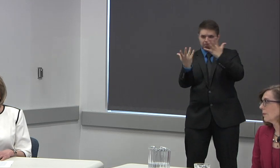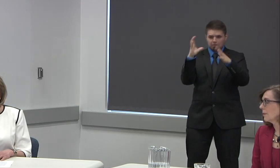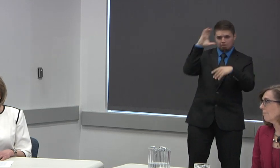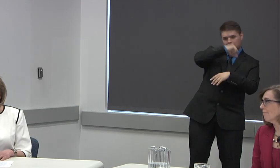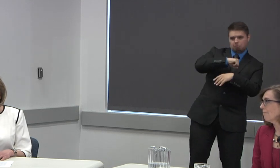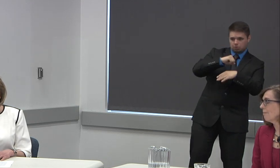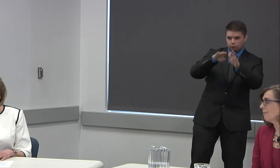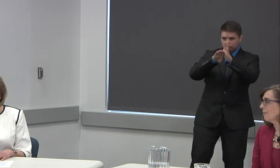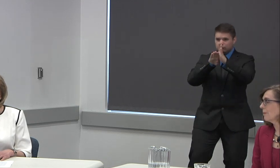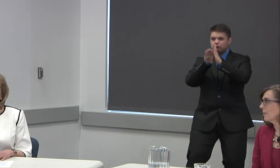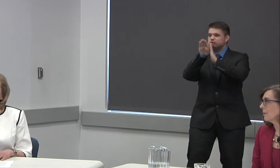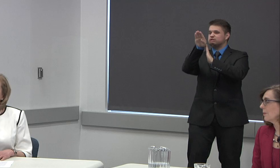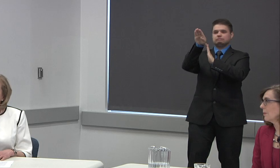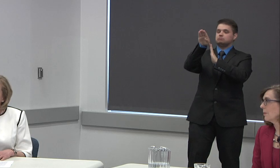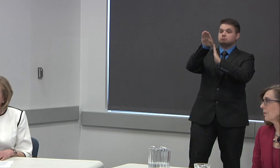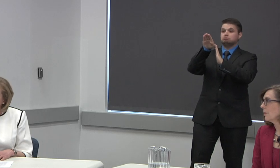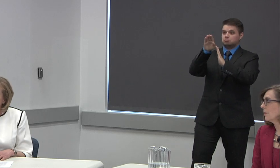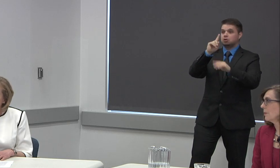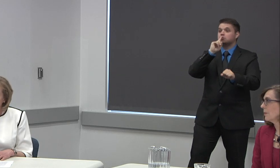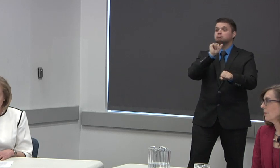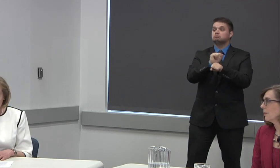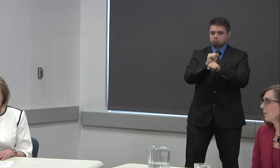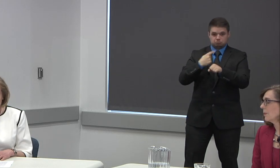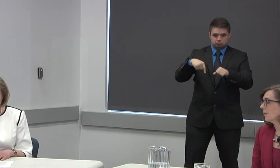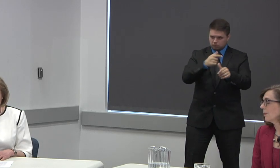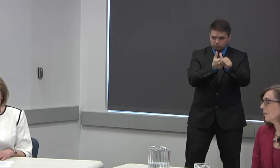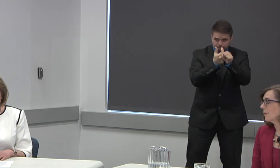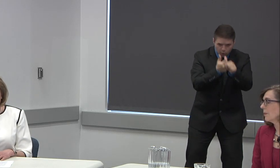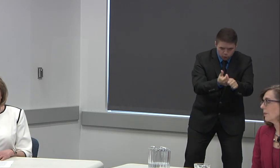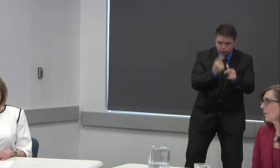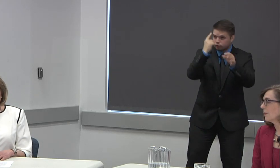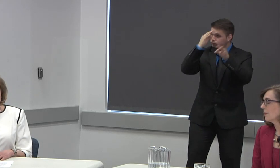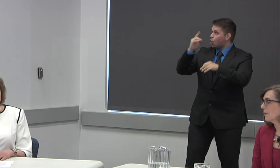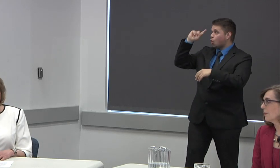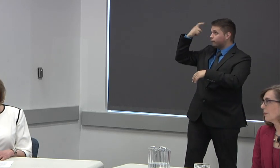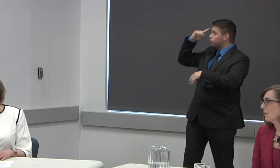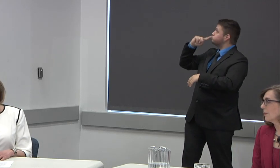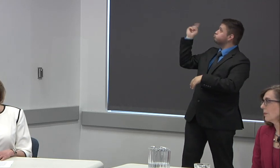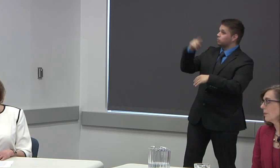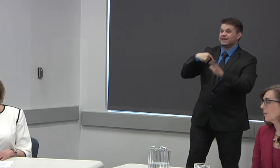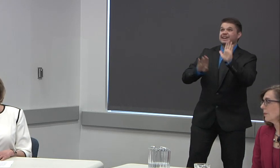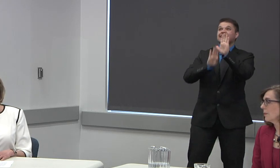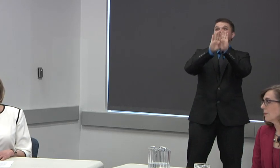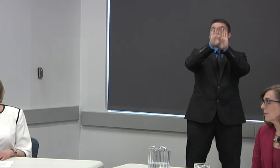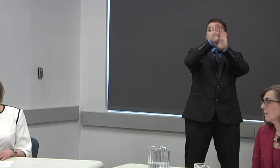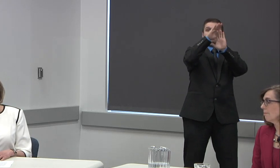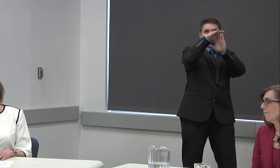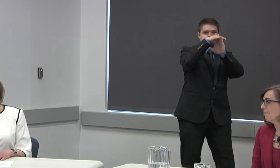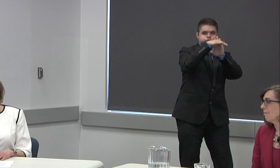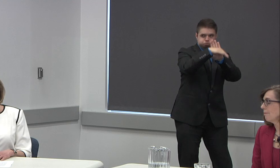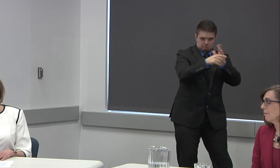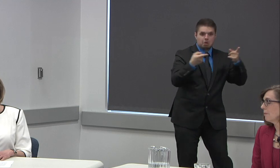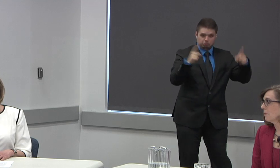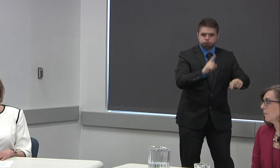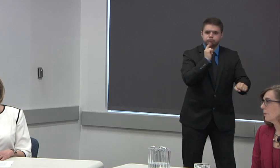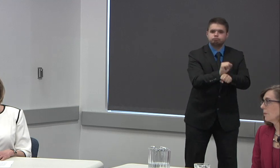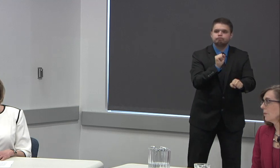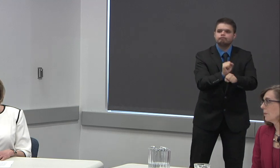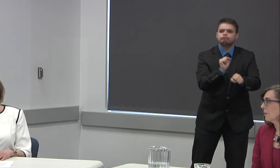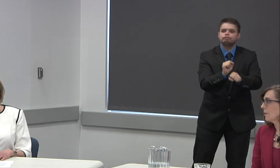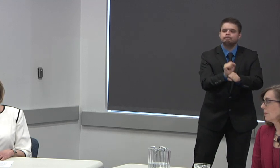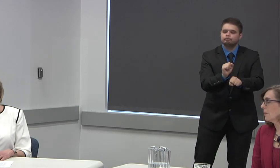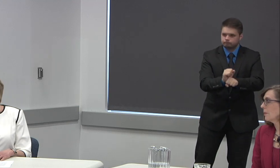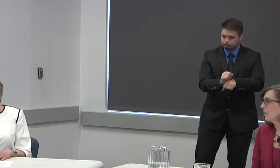these actions that prevented that surge. I know there have been extraordinary sacrifices made by